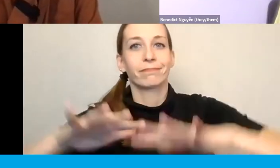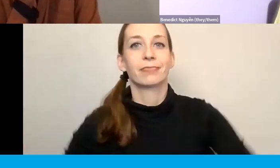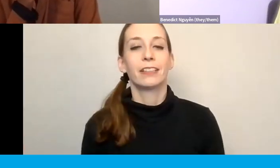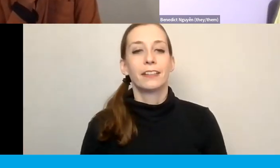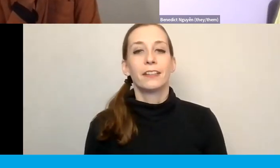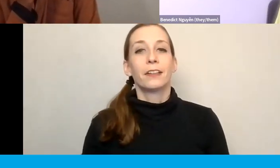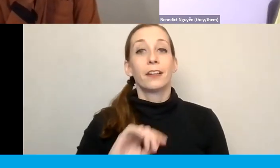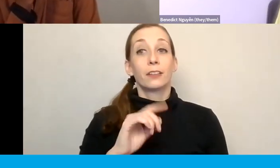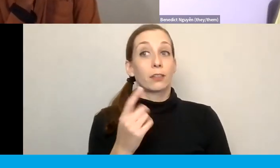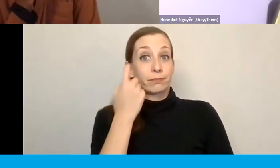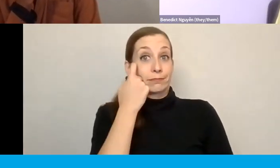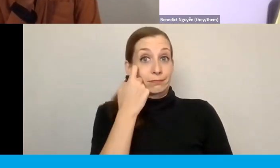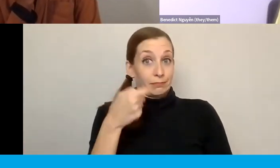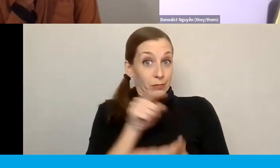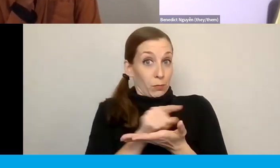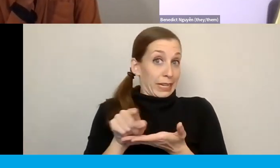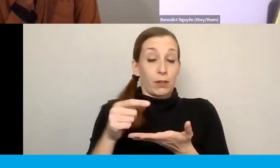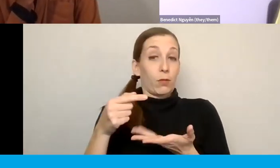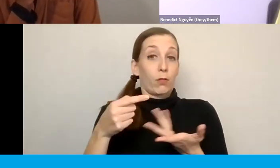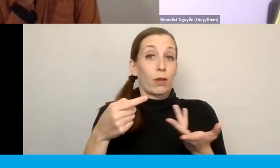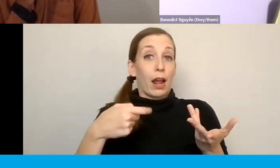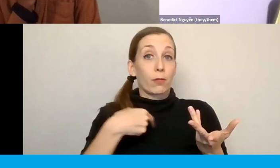studio this week with these